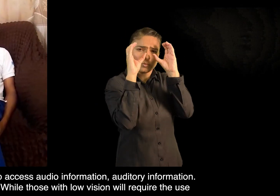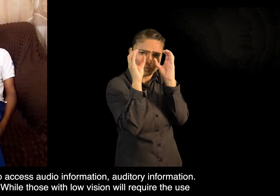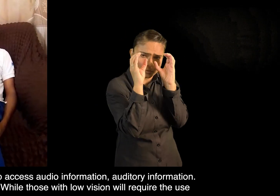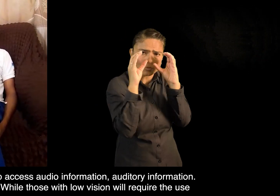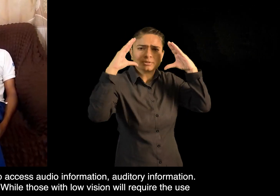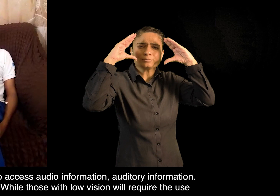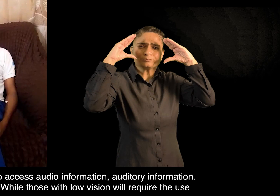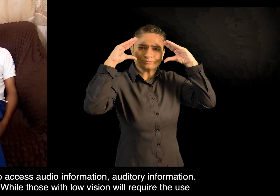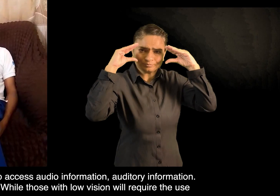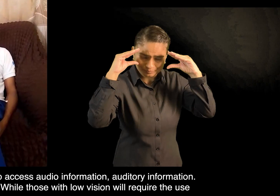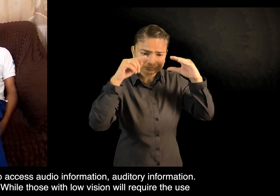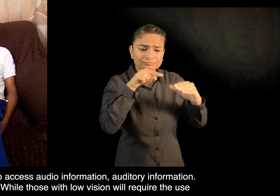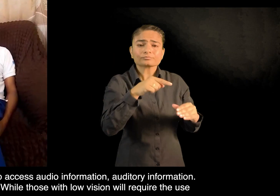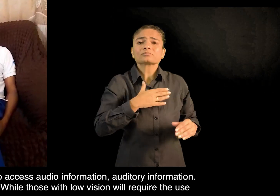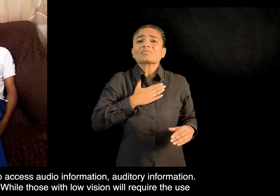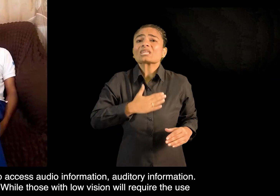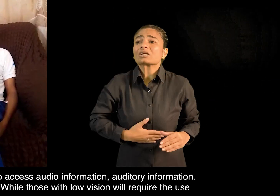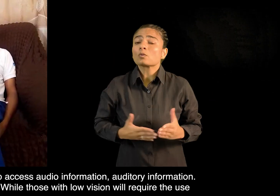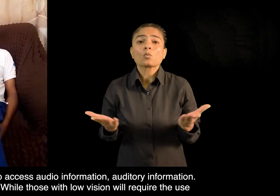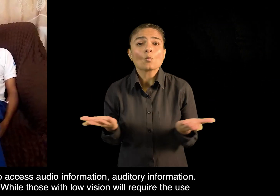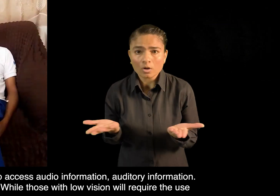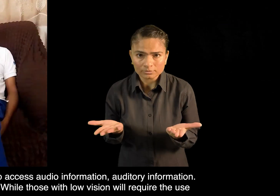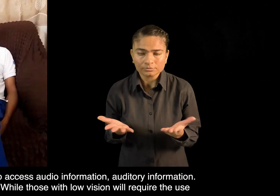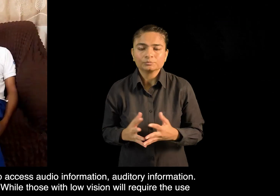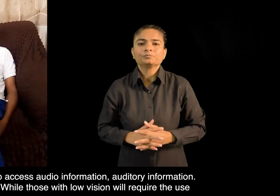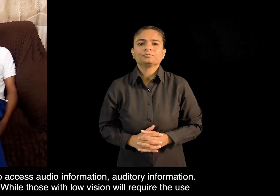while those with low vision